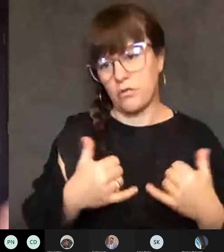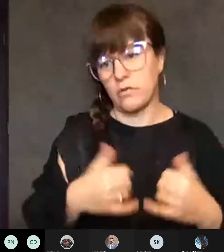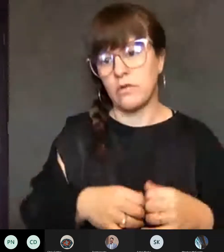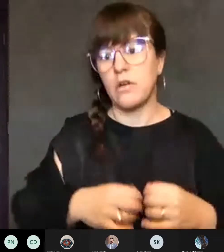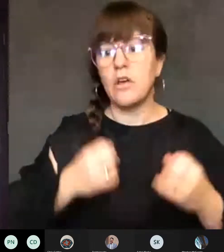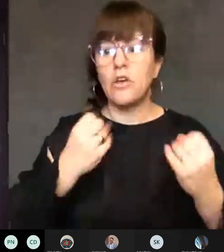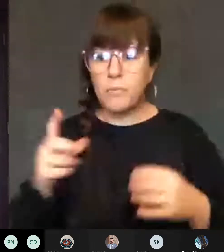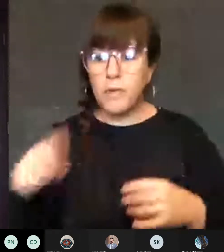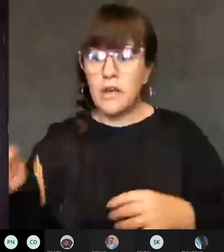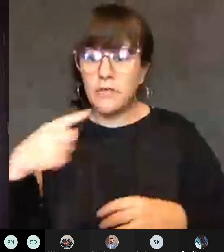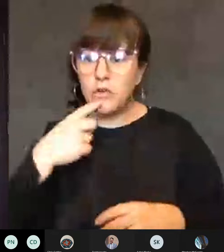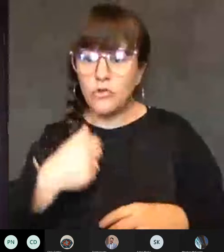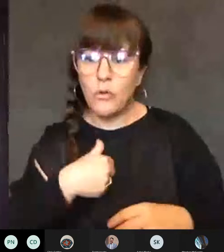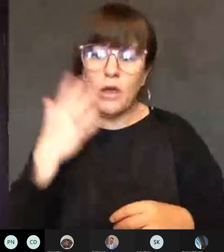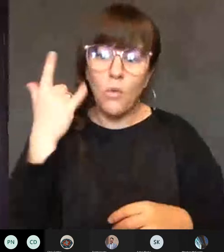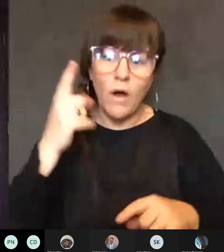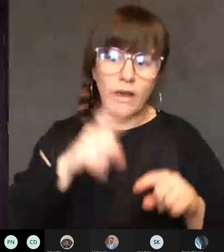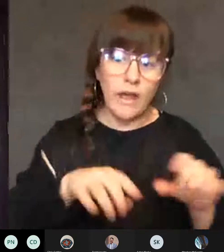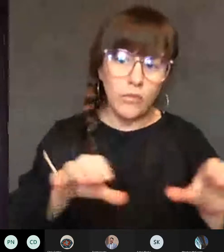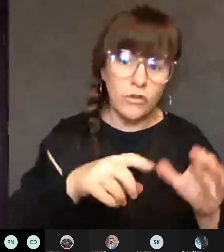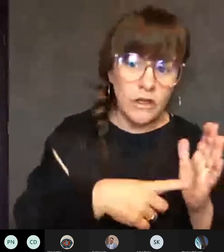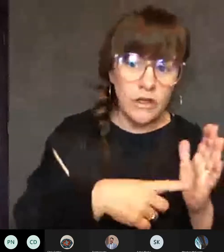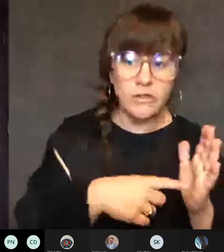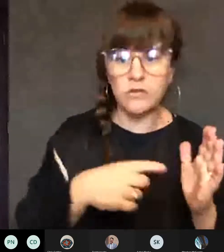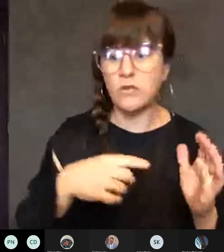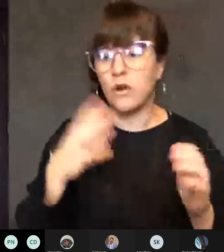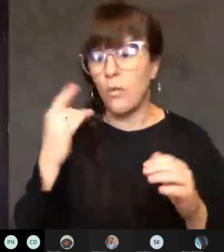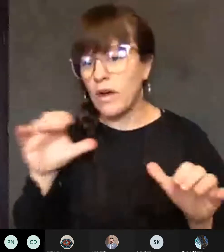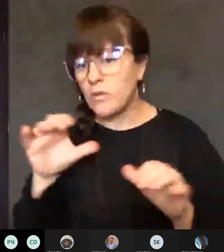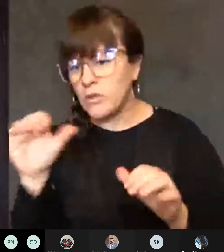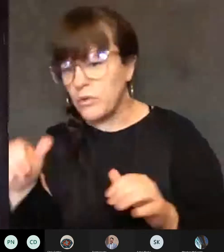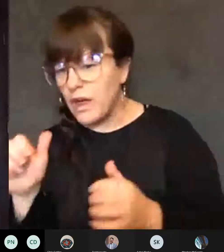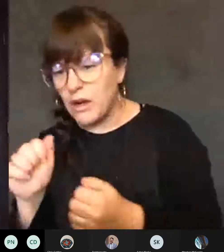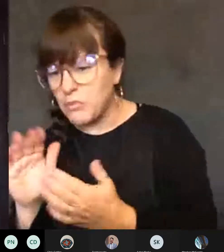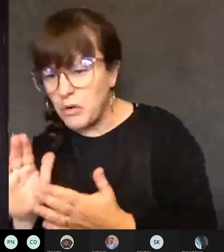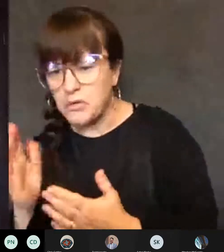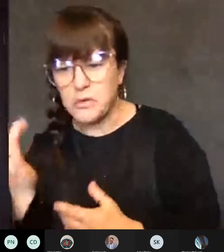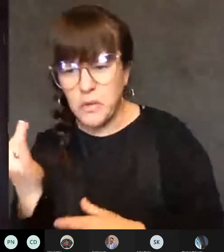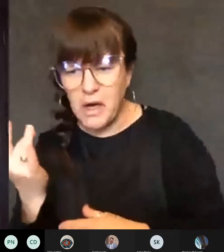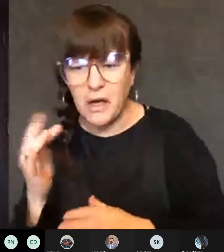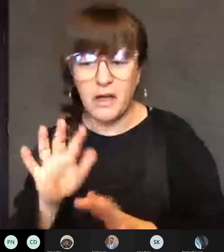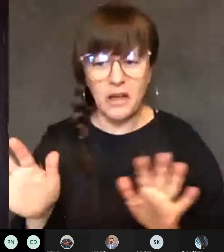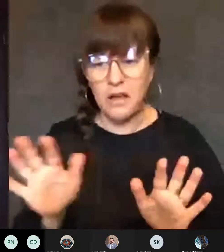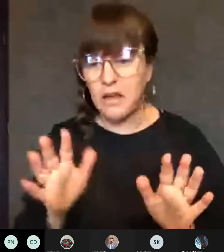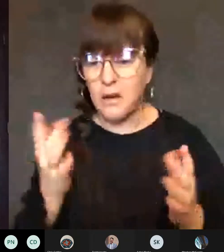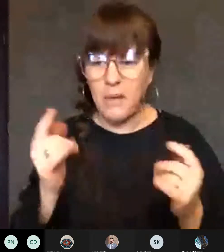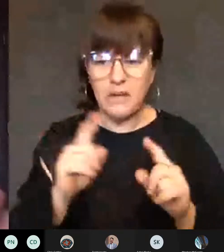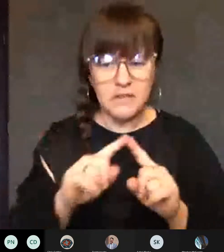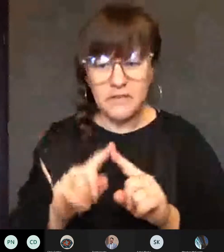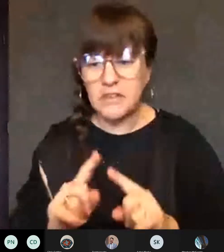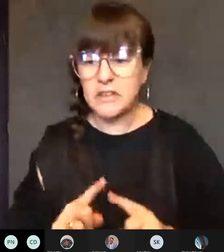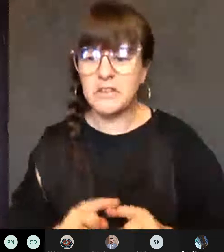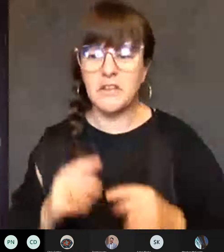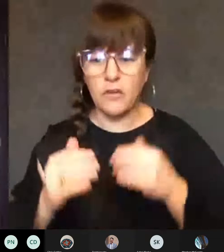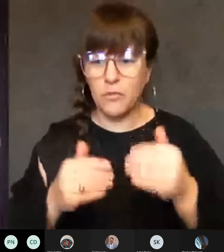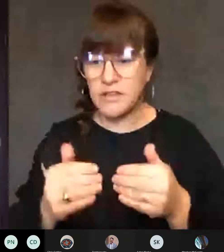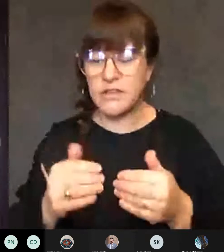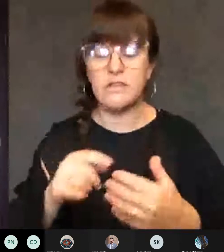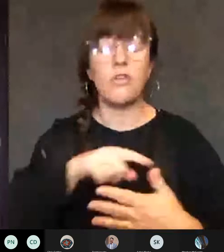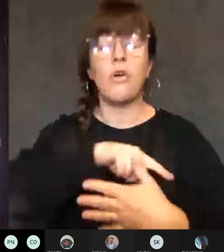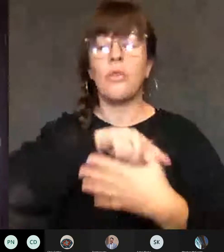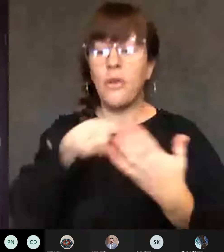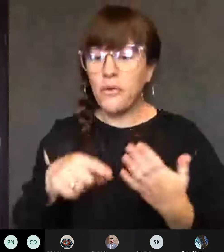why can't we do this? Or why do we do this like that? Or, I've heard someone so-and-so does it that way. These are the things that